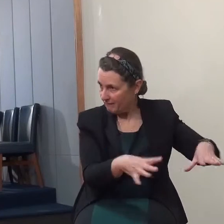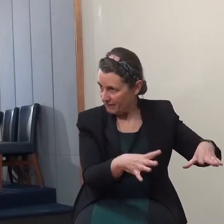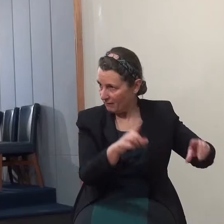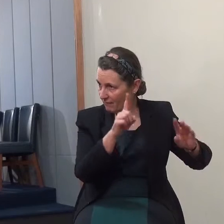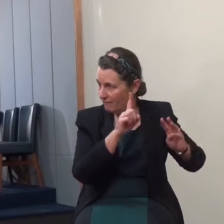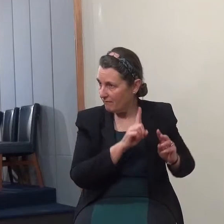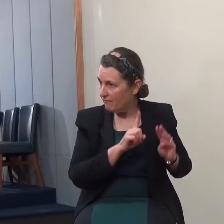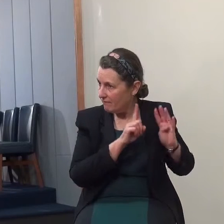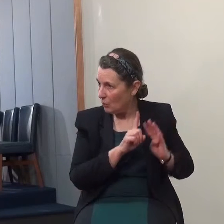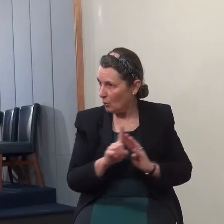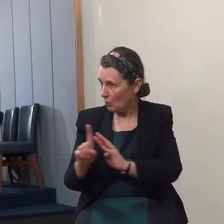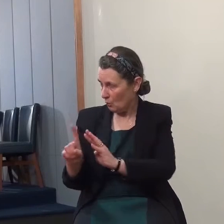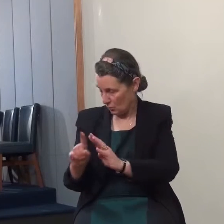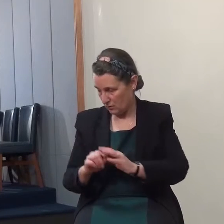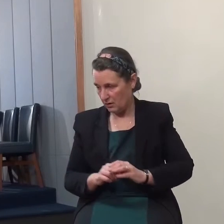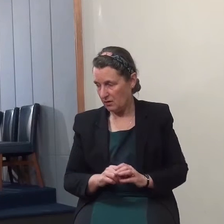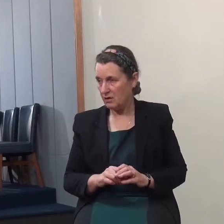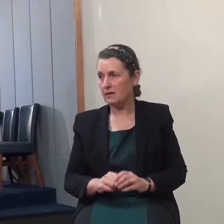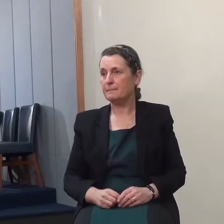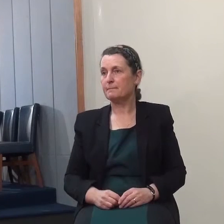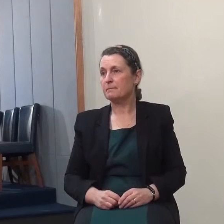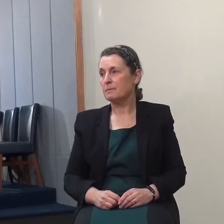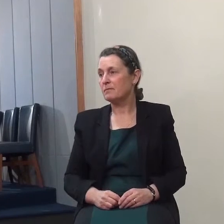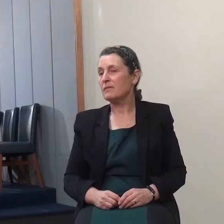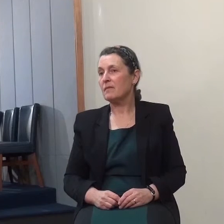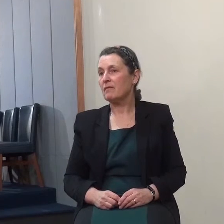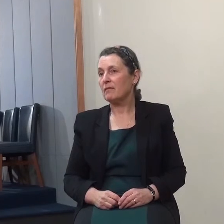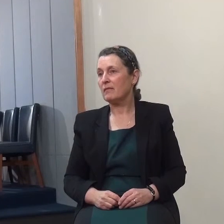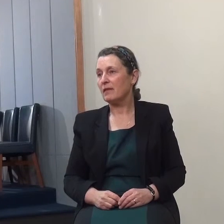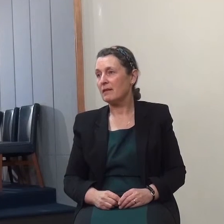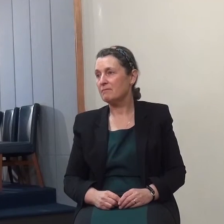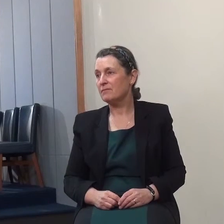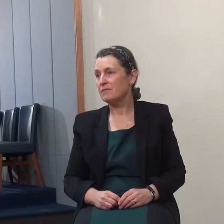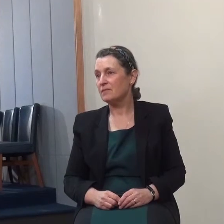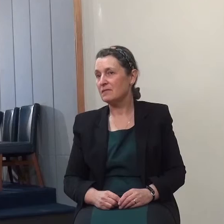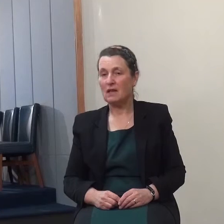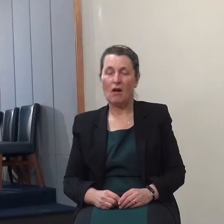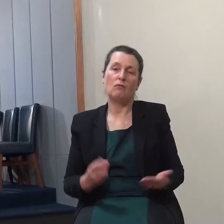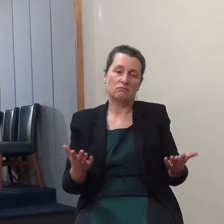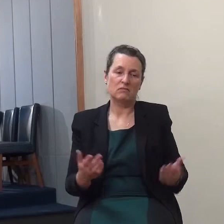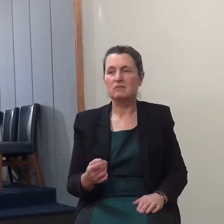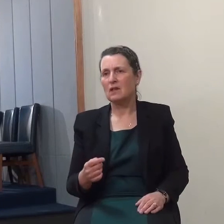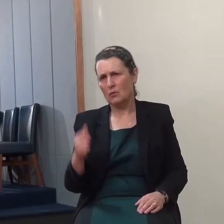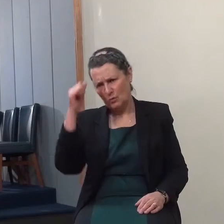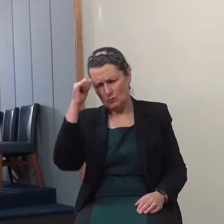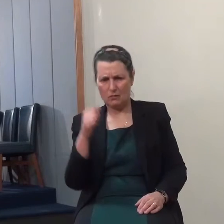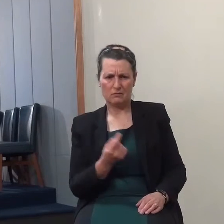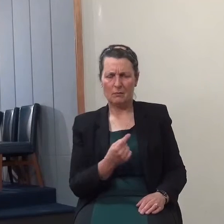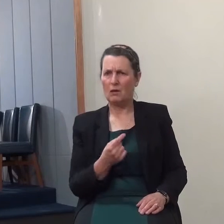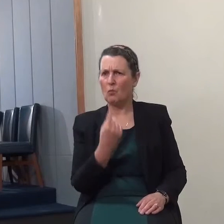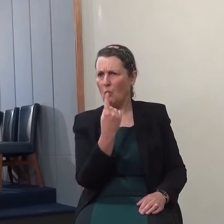on a permanent basis. They could abandon everything if they were going back to it, which they evidently did, if